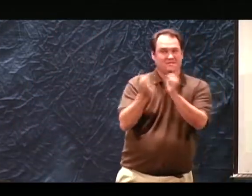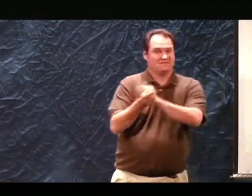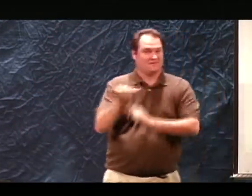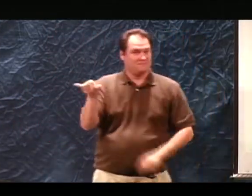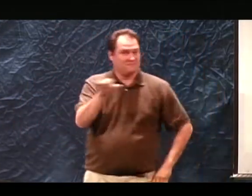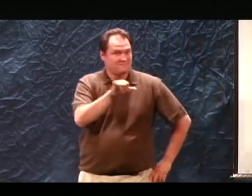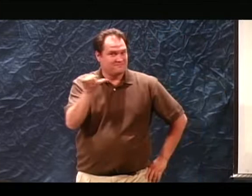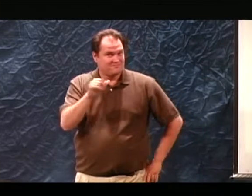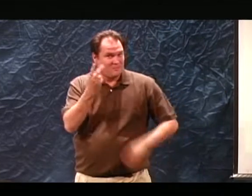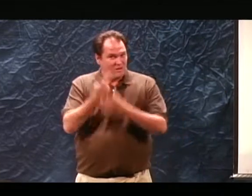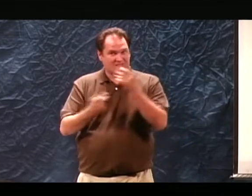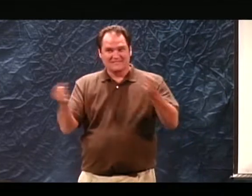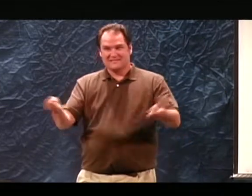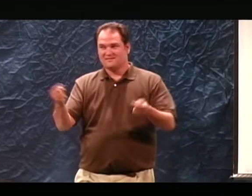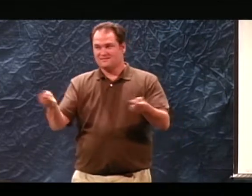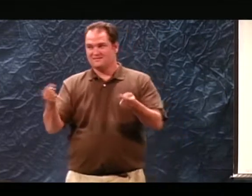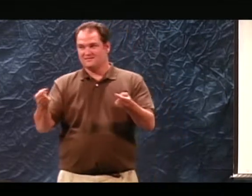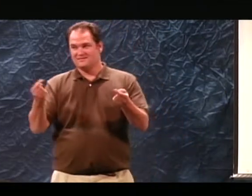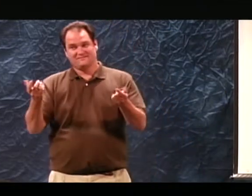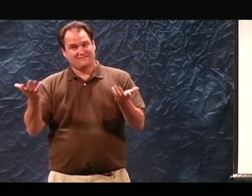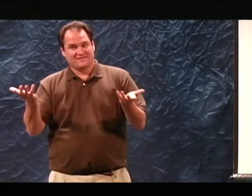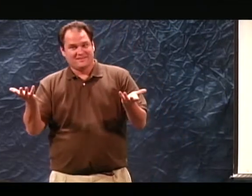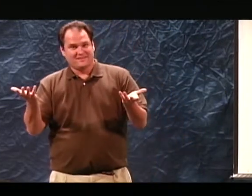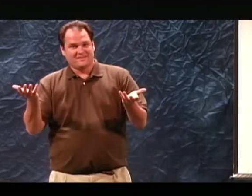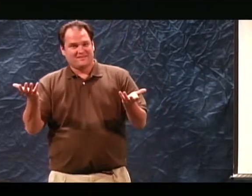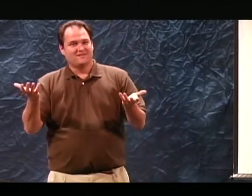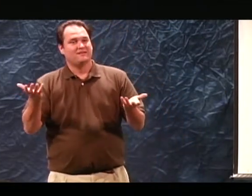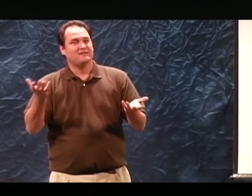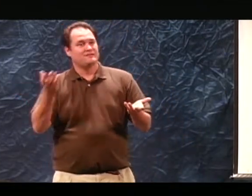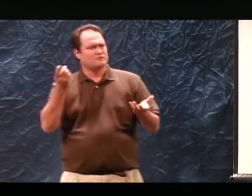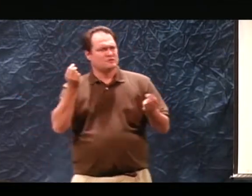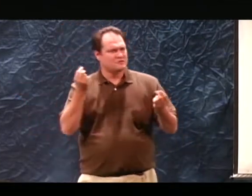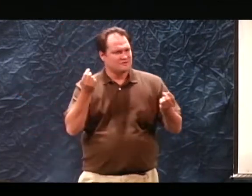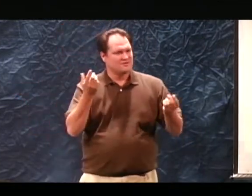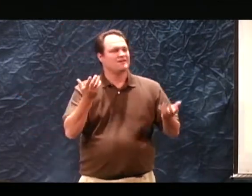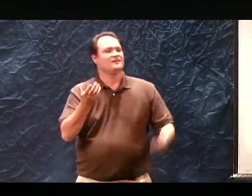you see they both need to repent they're both sinning